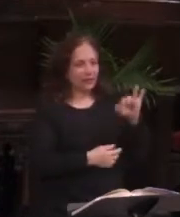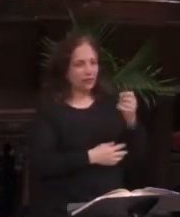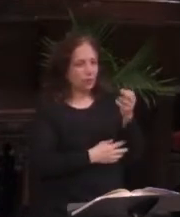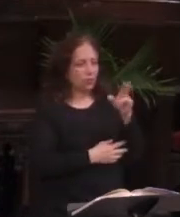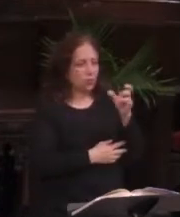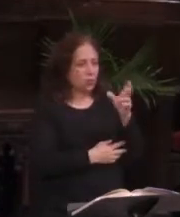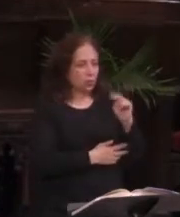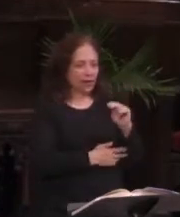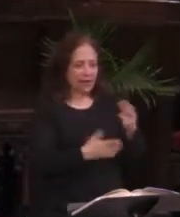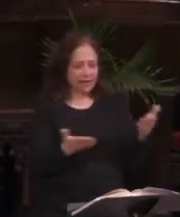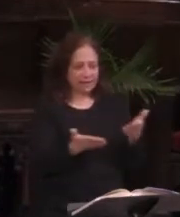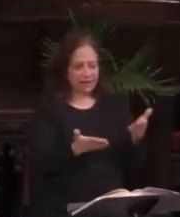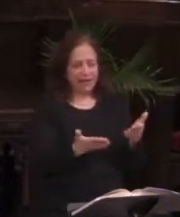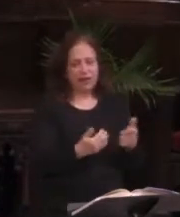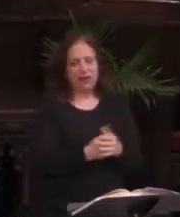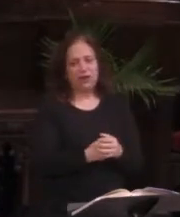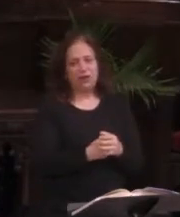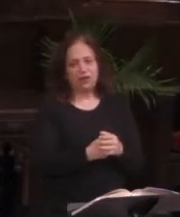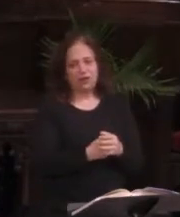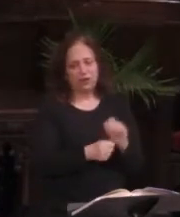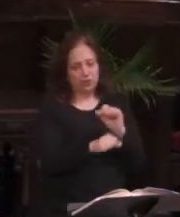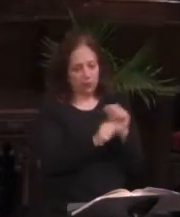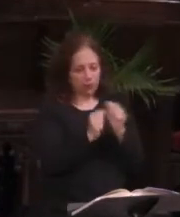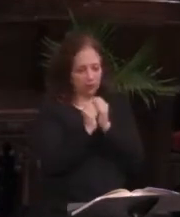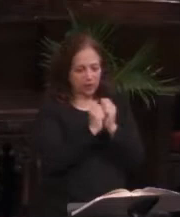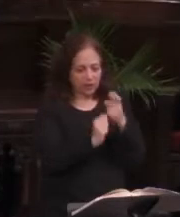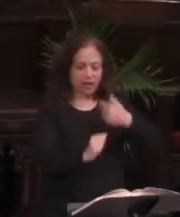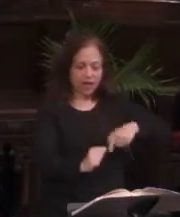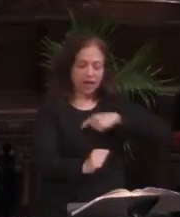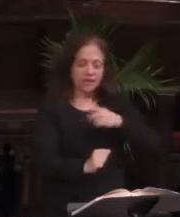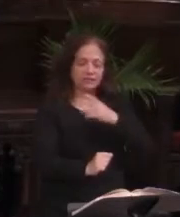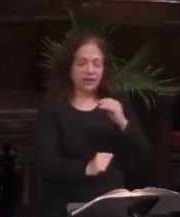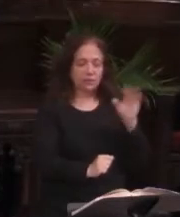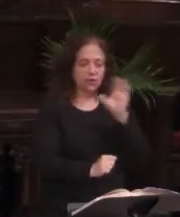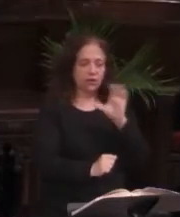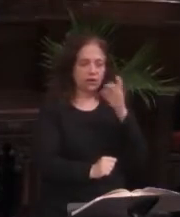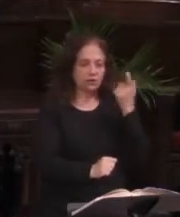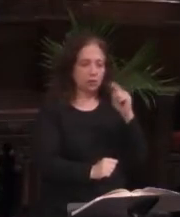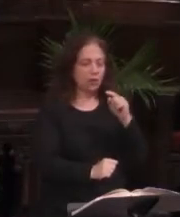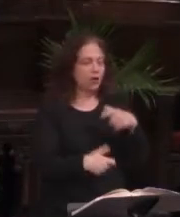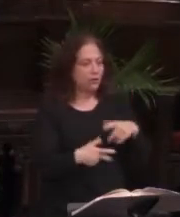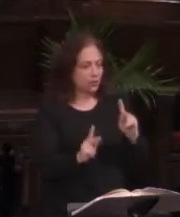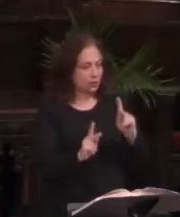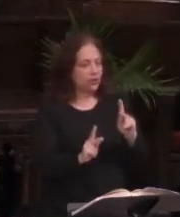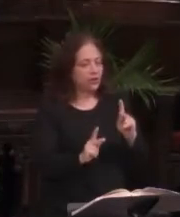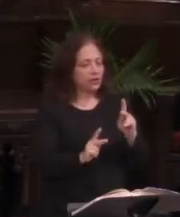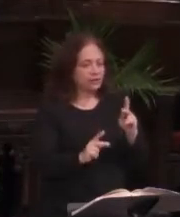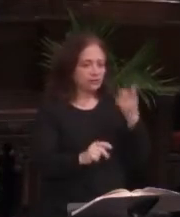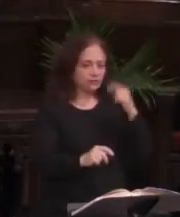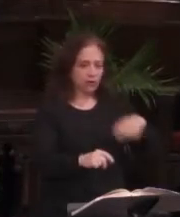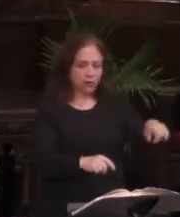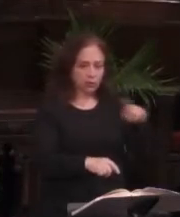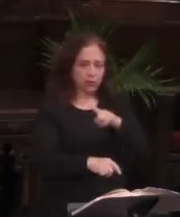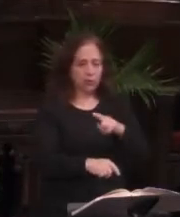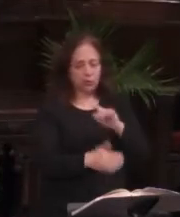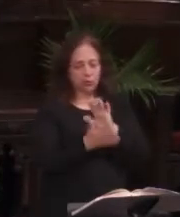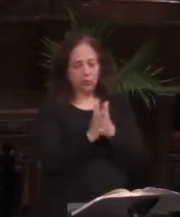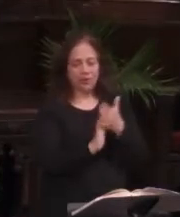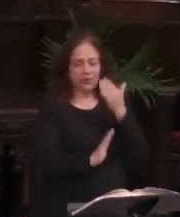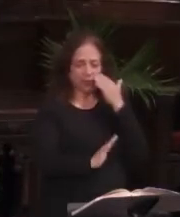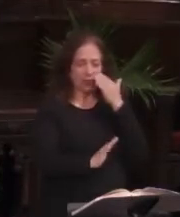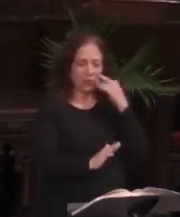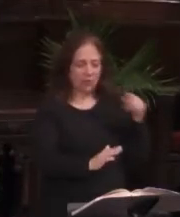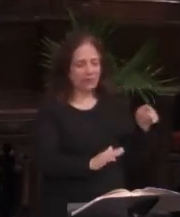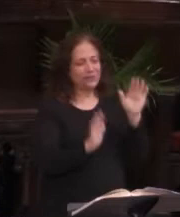is on board, and we certainly will be looking for opportunities for you all to get to know this incredible woman